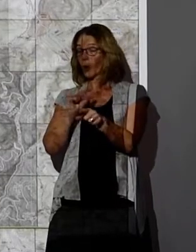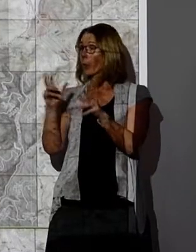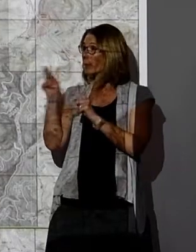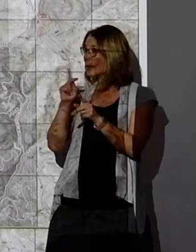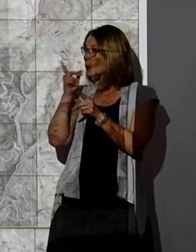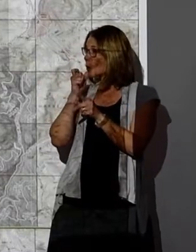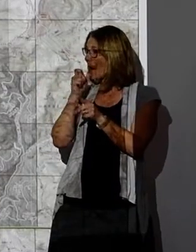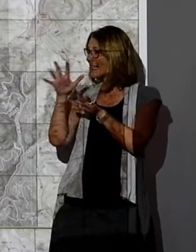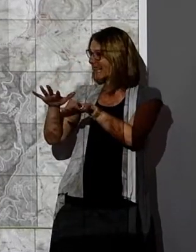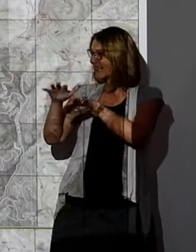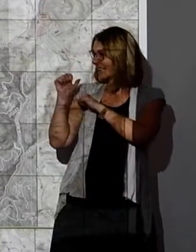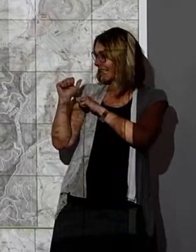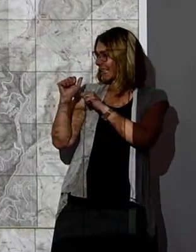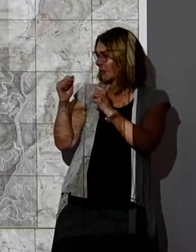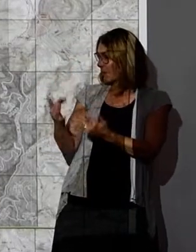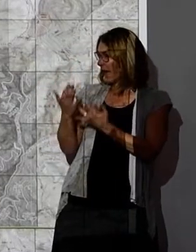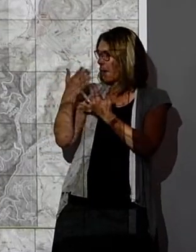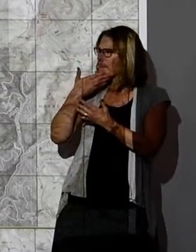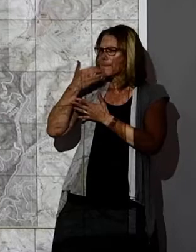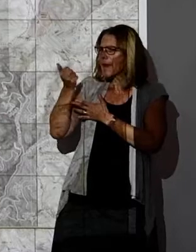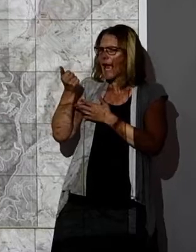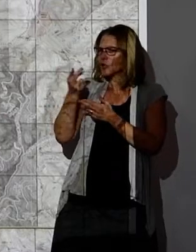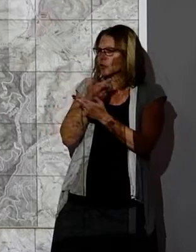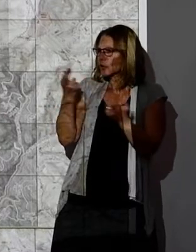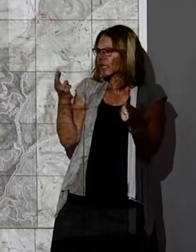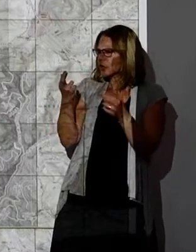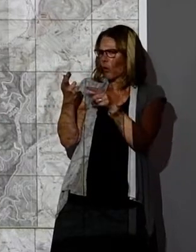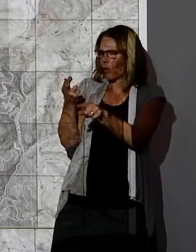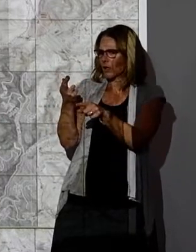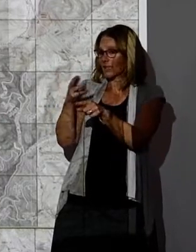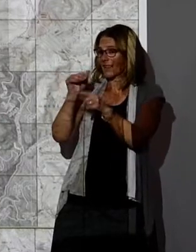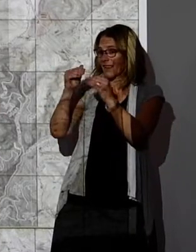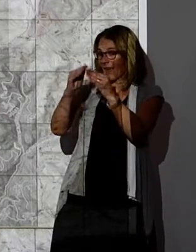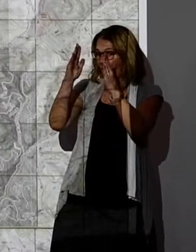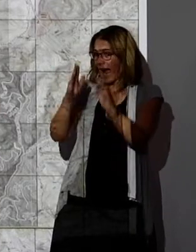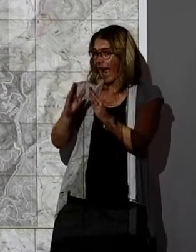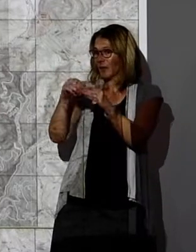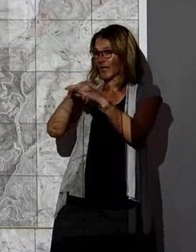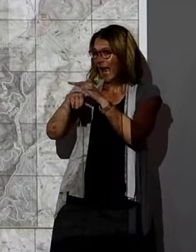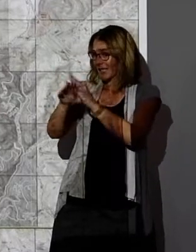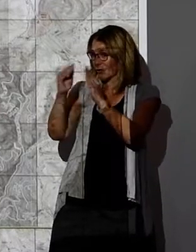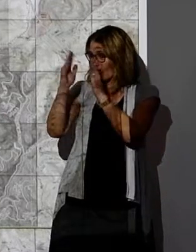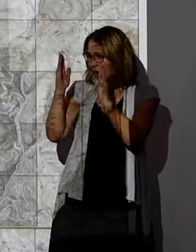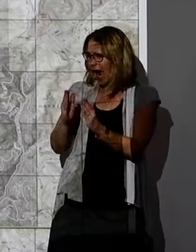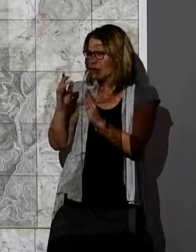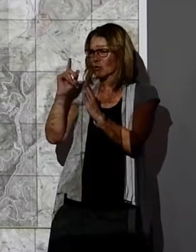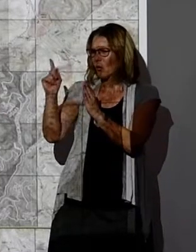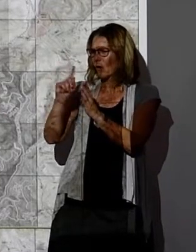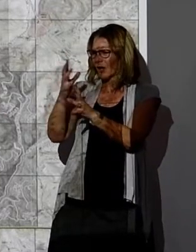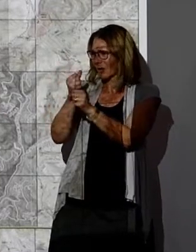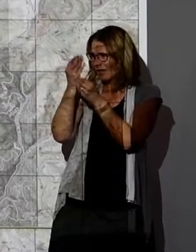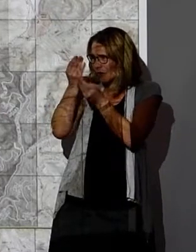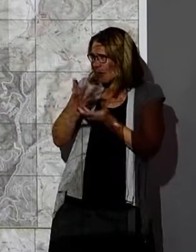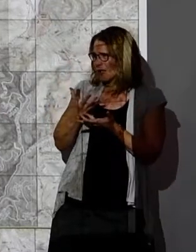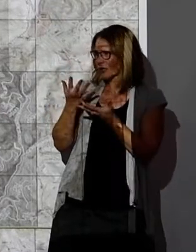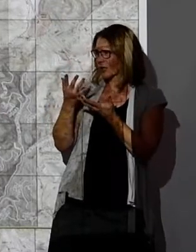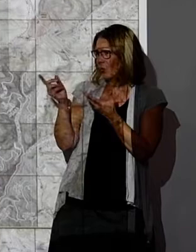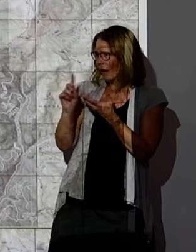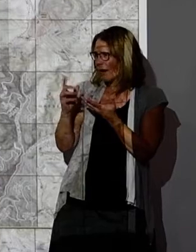fire, what is their best source of information on the status of their home and access to their home? So unfortunately right